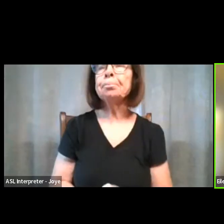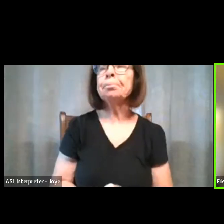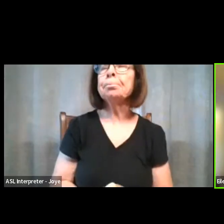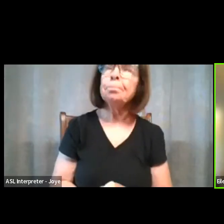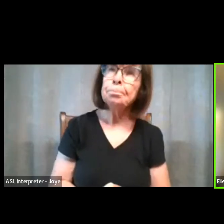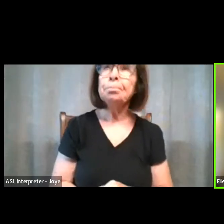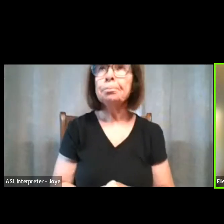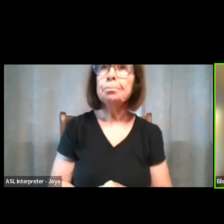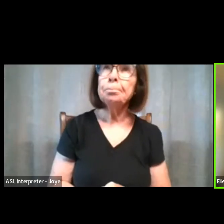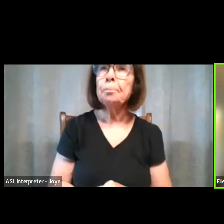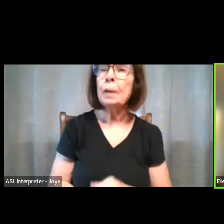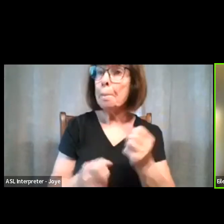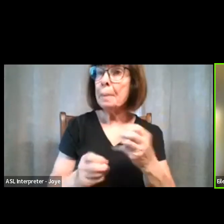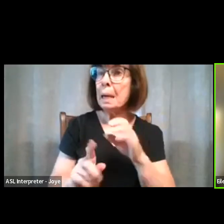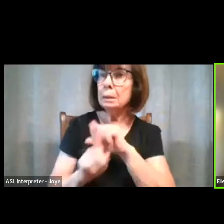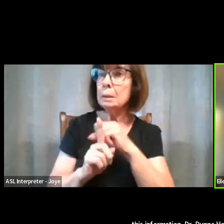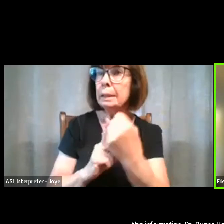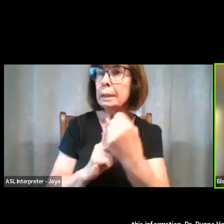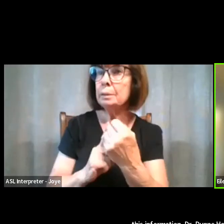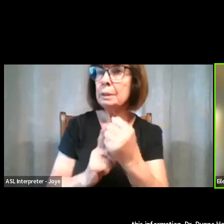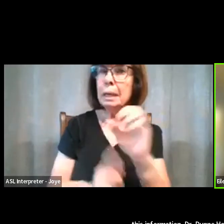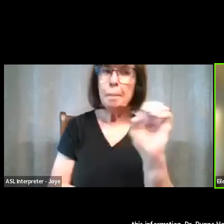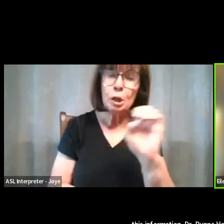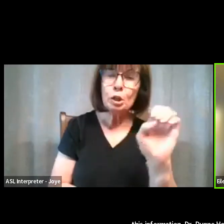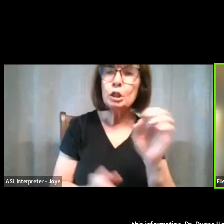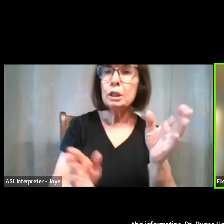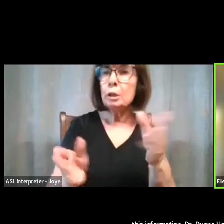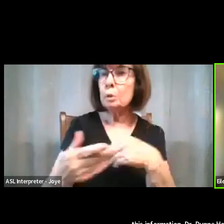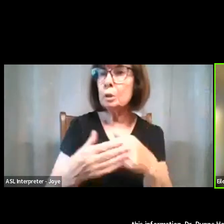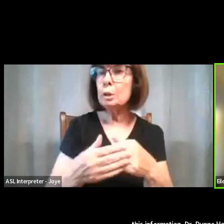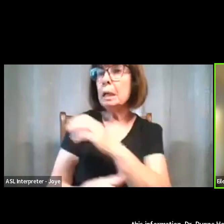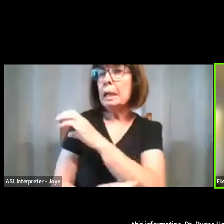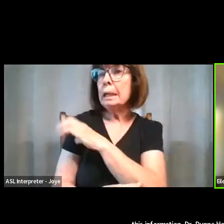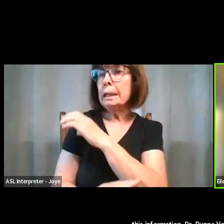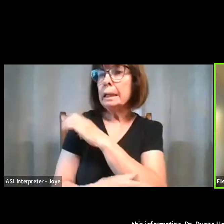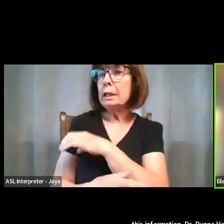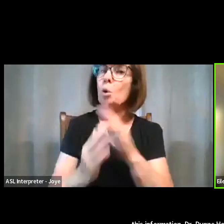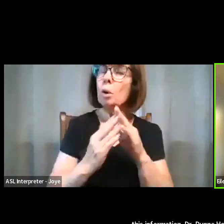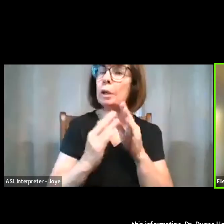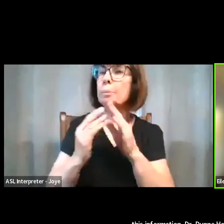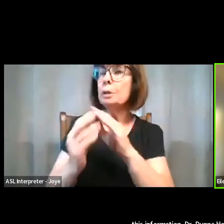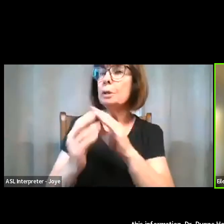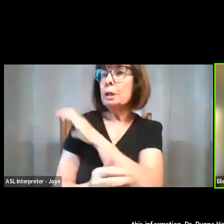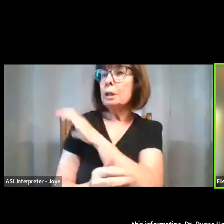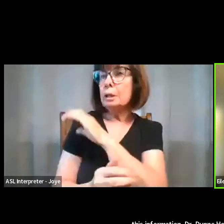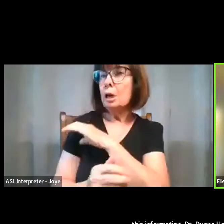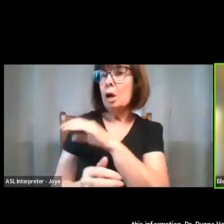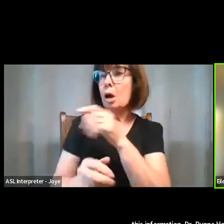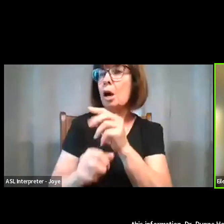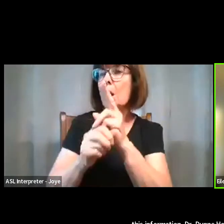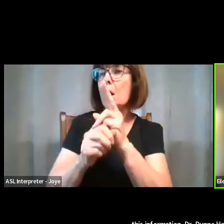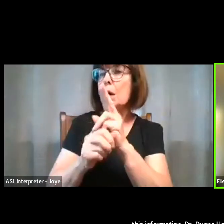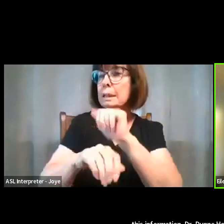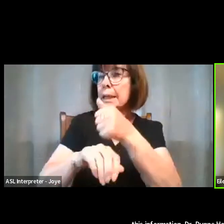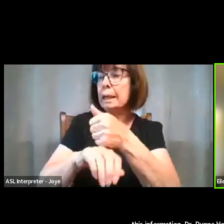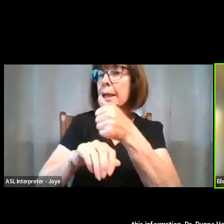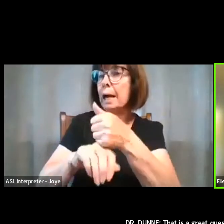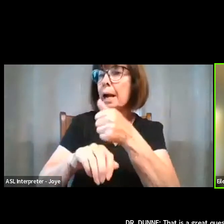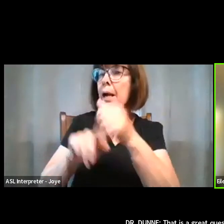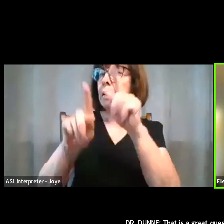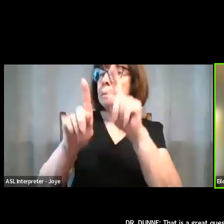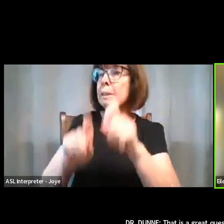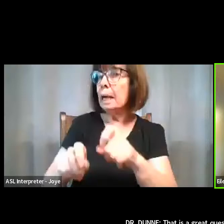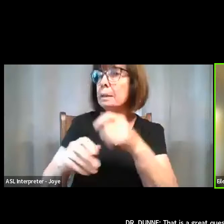many settings, emergency rooms, clinics, and community clinics are implementing testing protocols. The